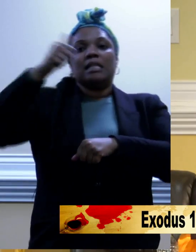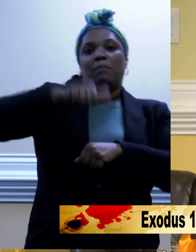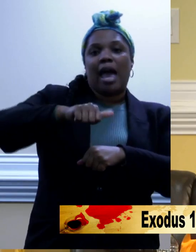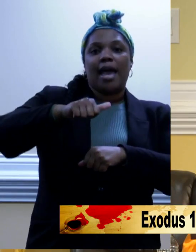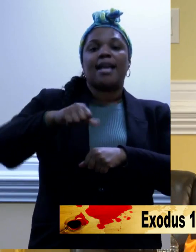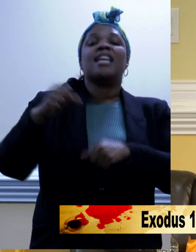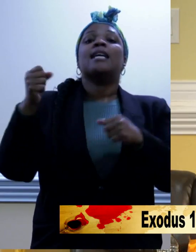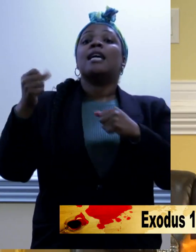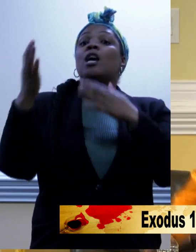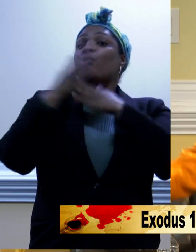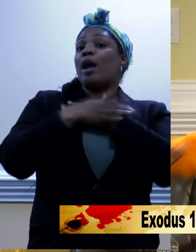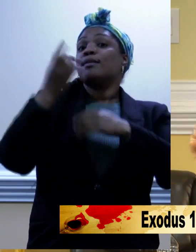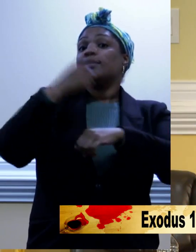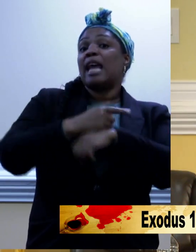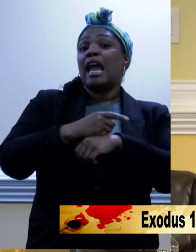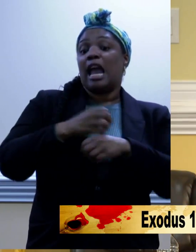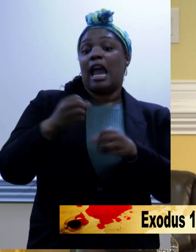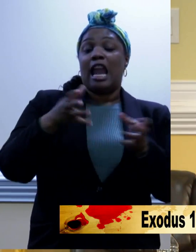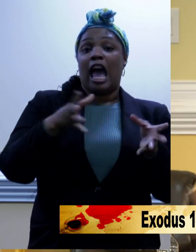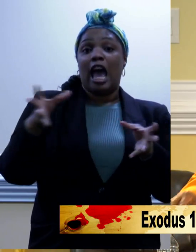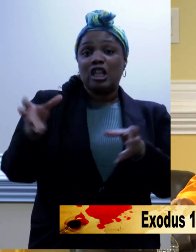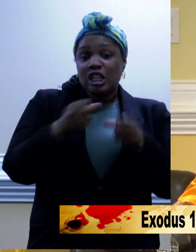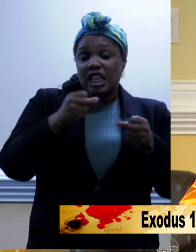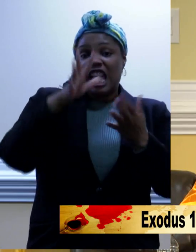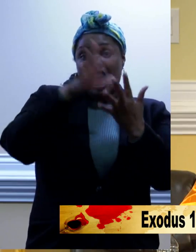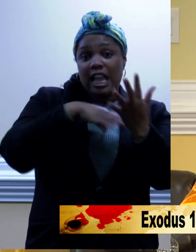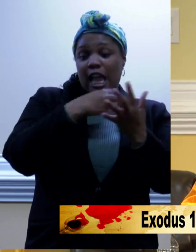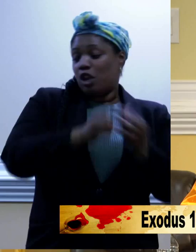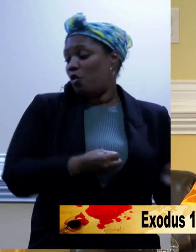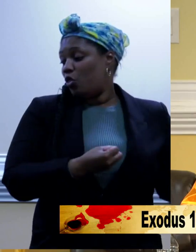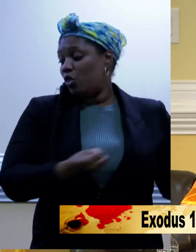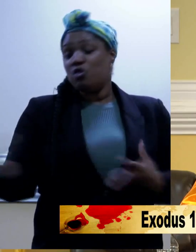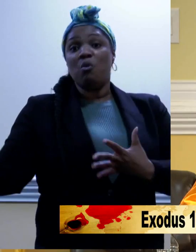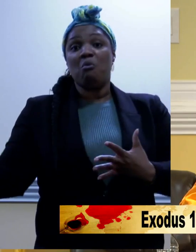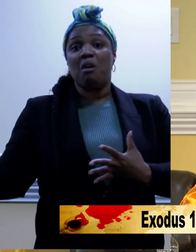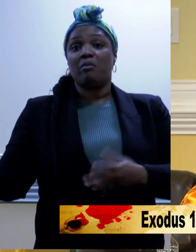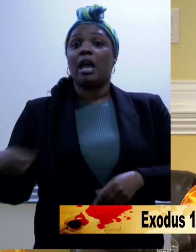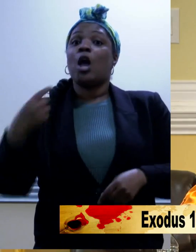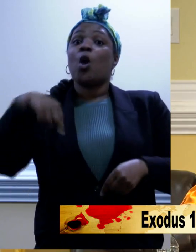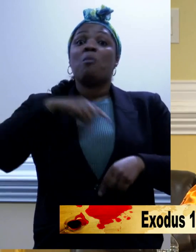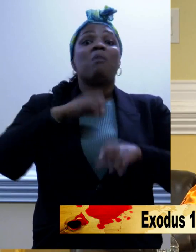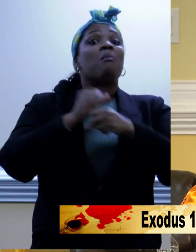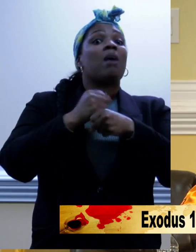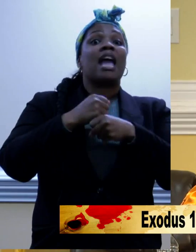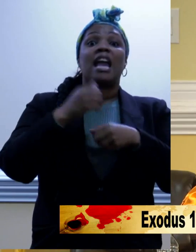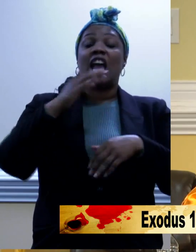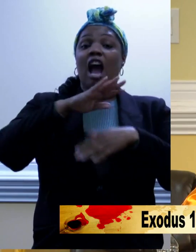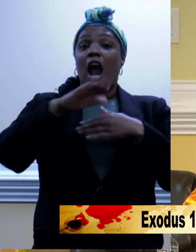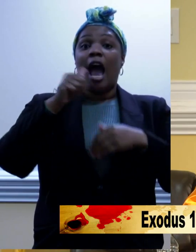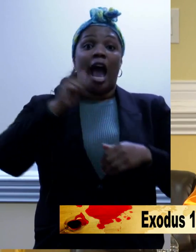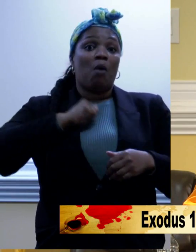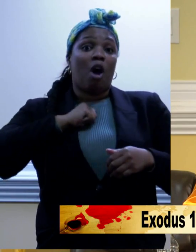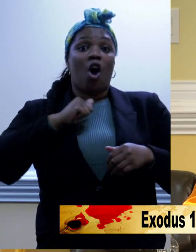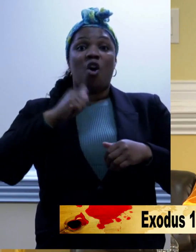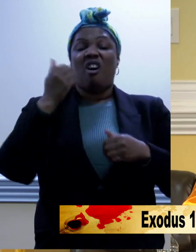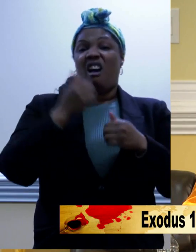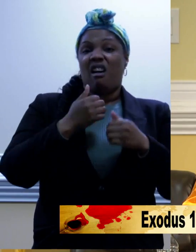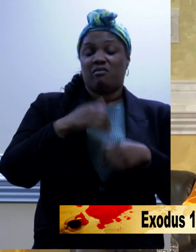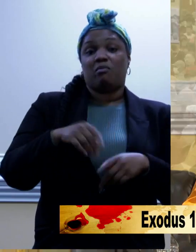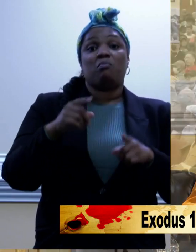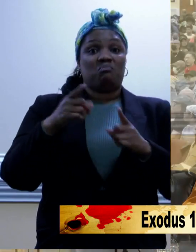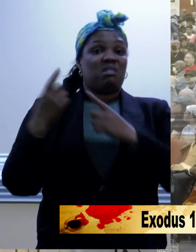it away. And we've been making our own ever since. What's that, about 40 years ago? Yeah.